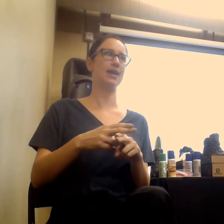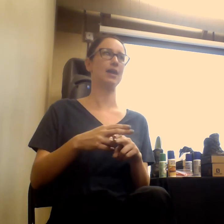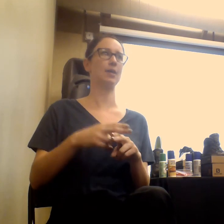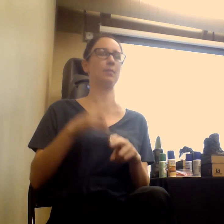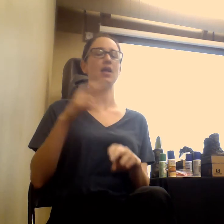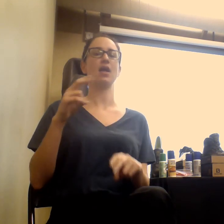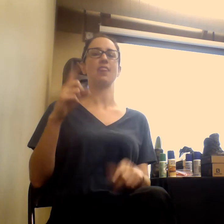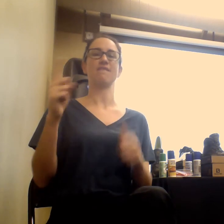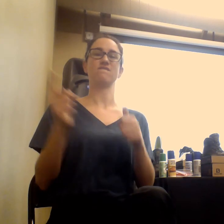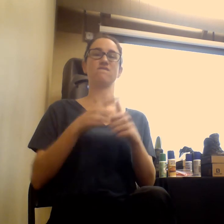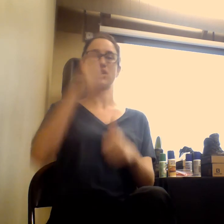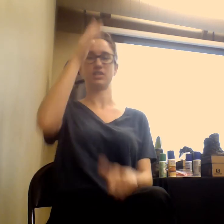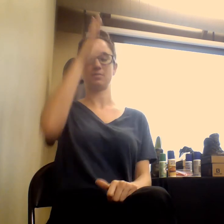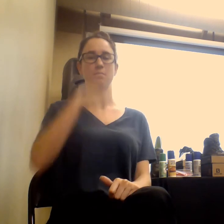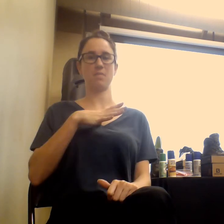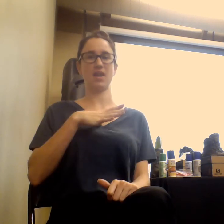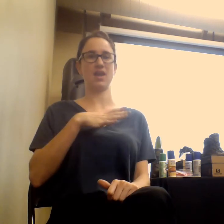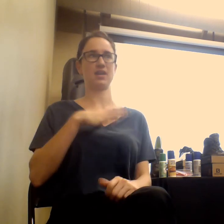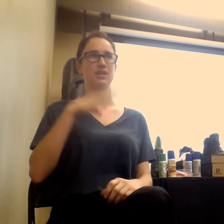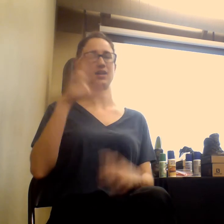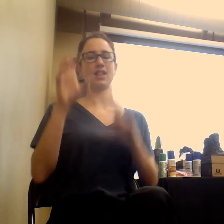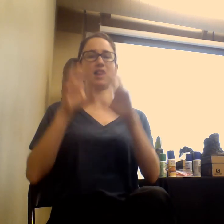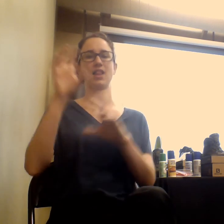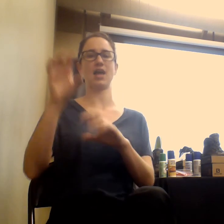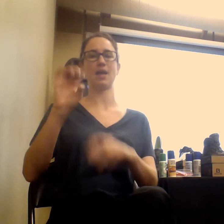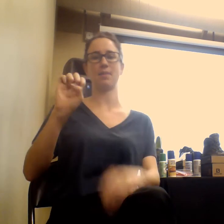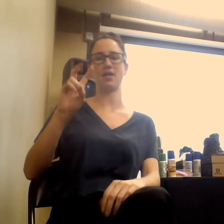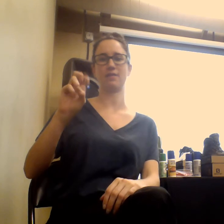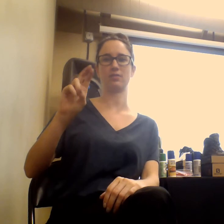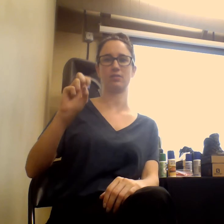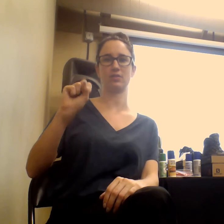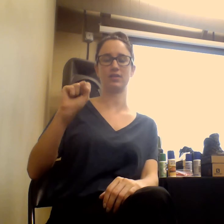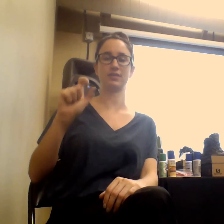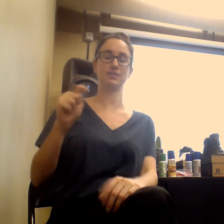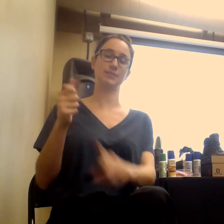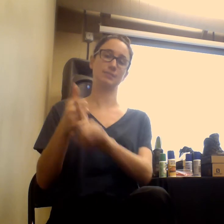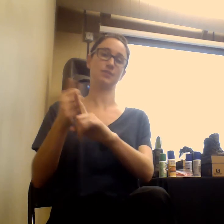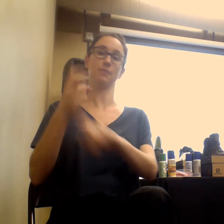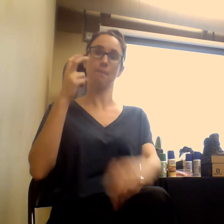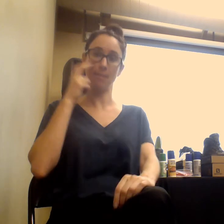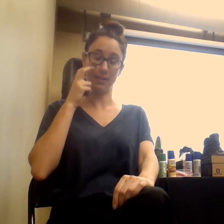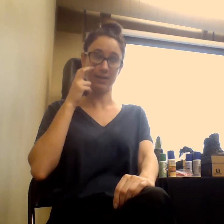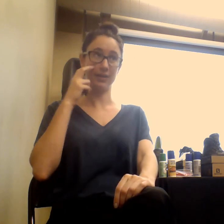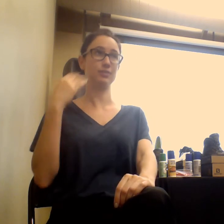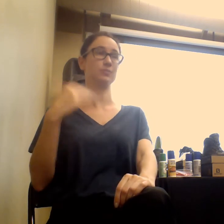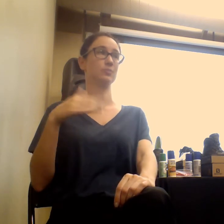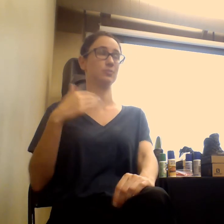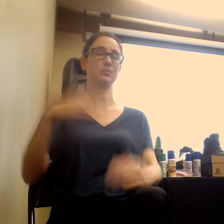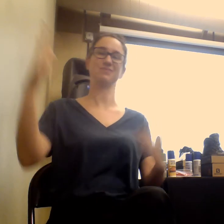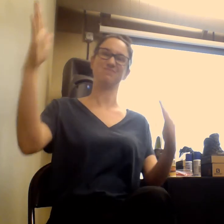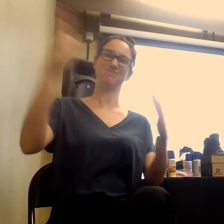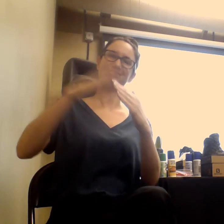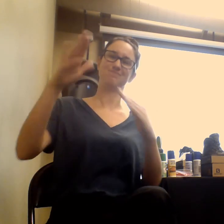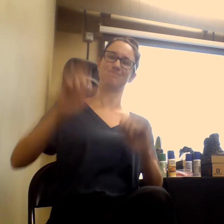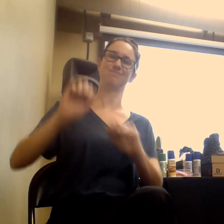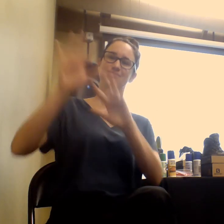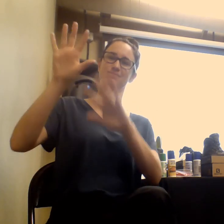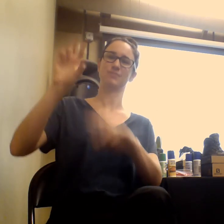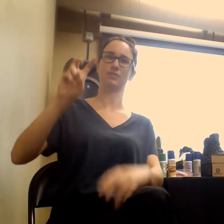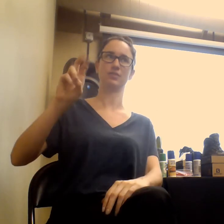in, gosh, it's in 2000 something. Anyways, he's blind. He summited Everest. It was the biggest, largest